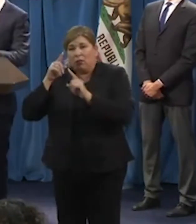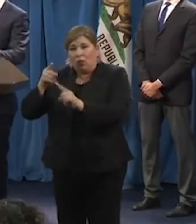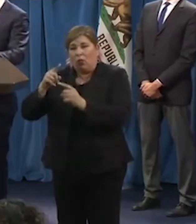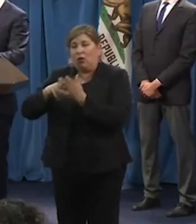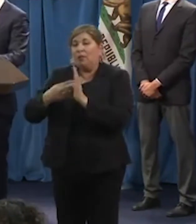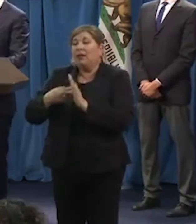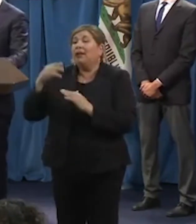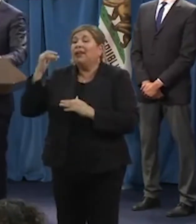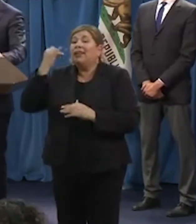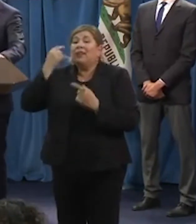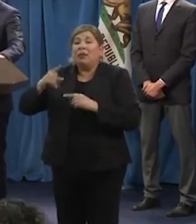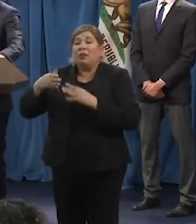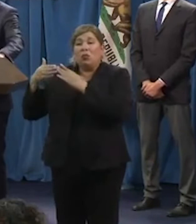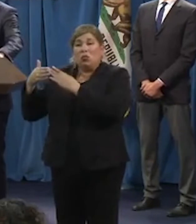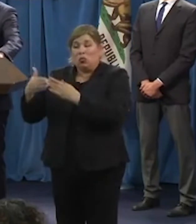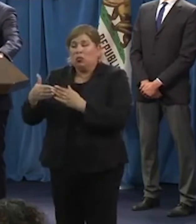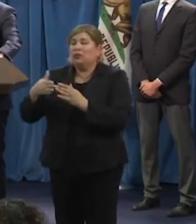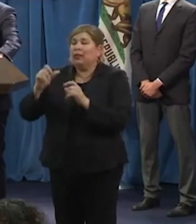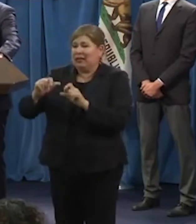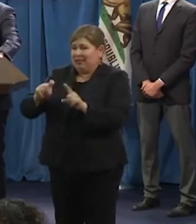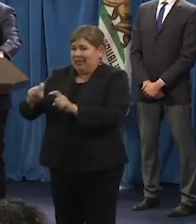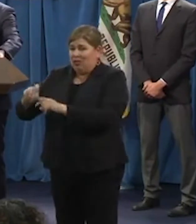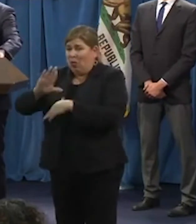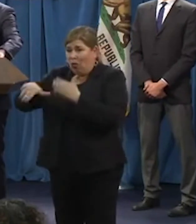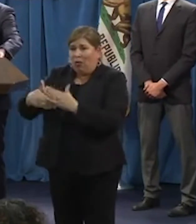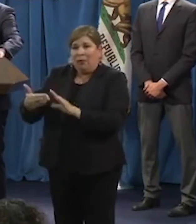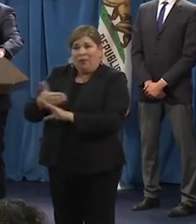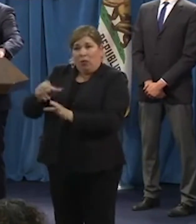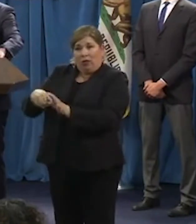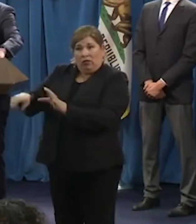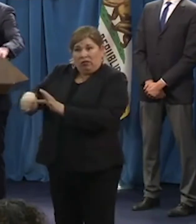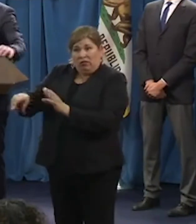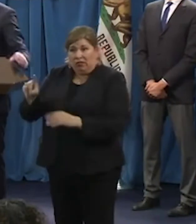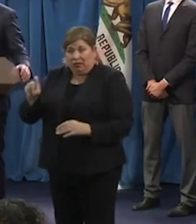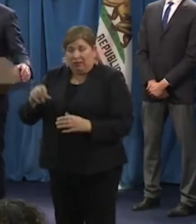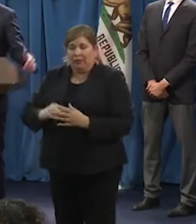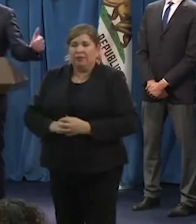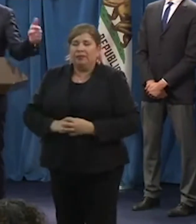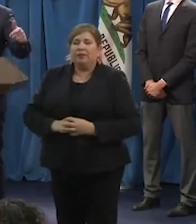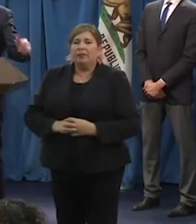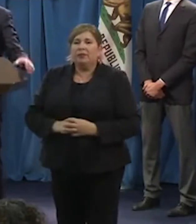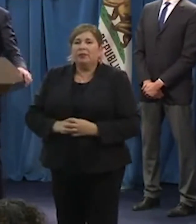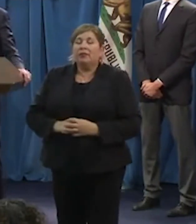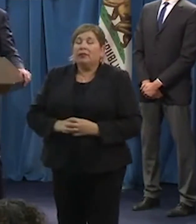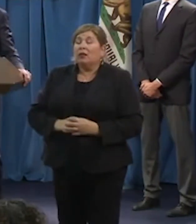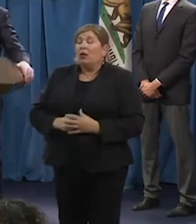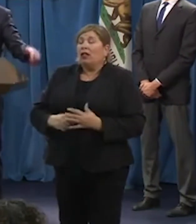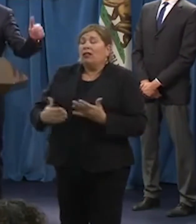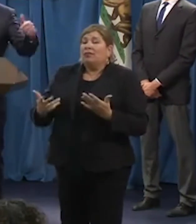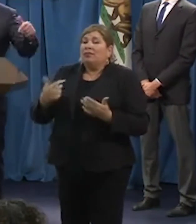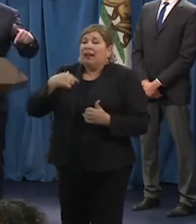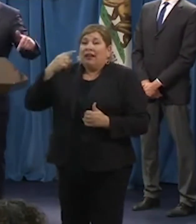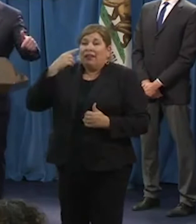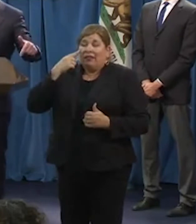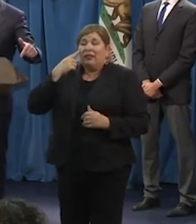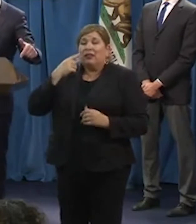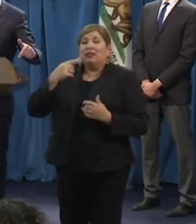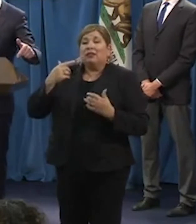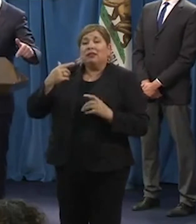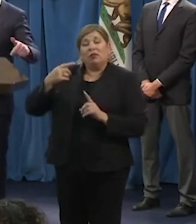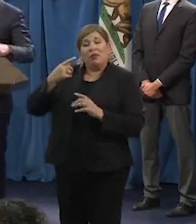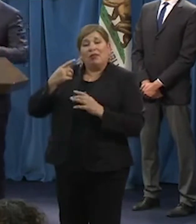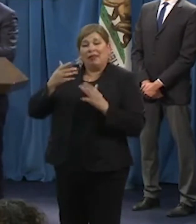Redd, who was part of the Diamond Princess efforts versus the Grand Princess, this is the